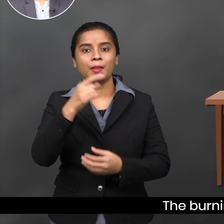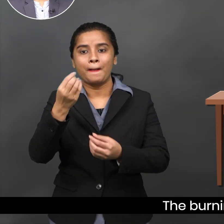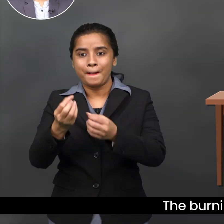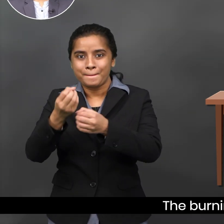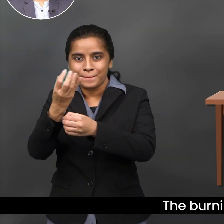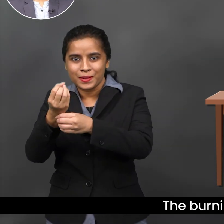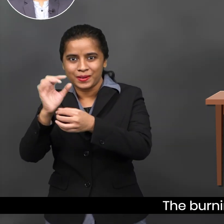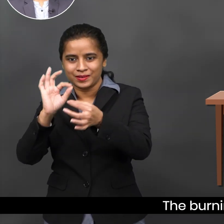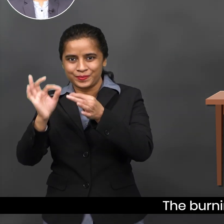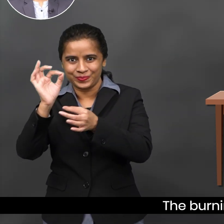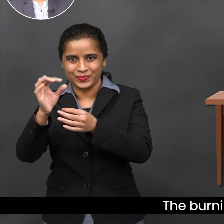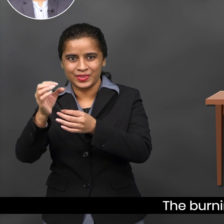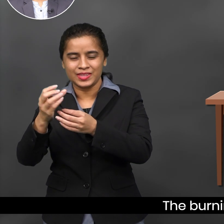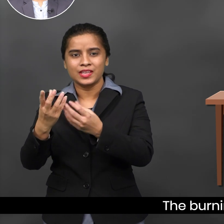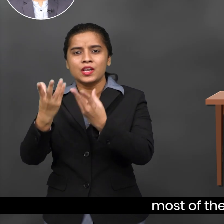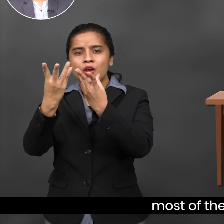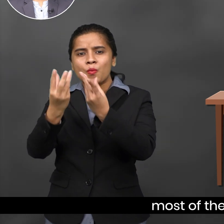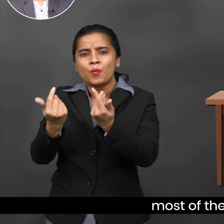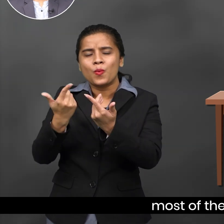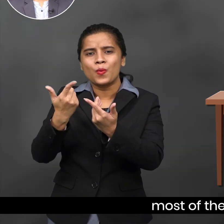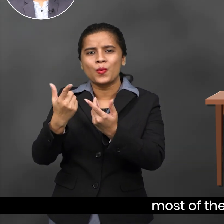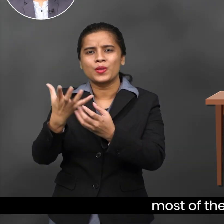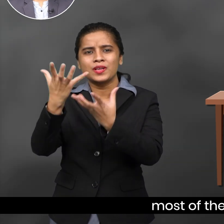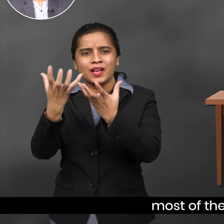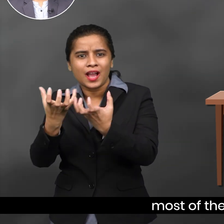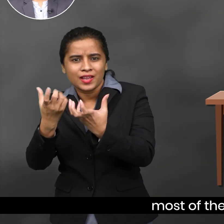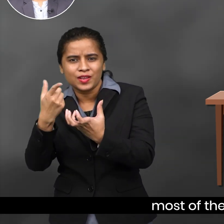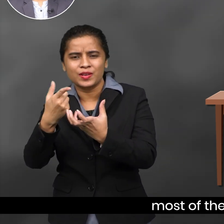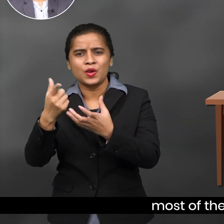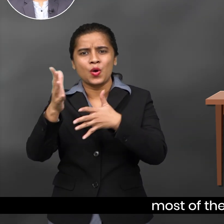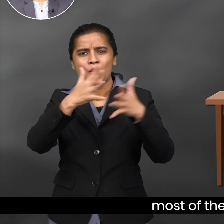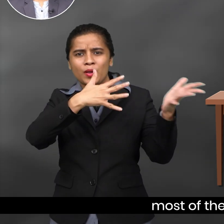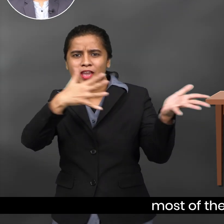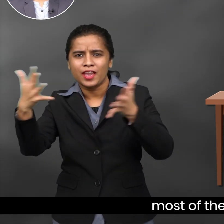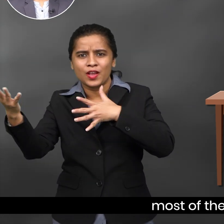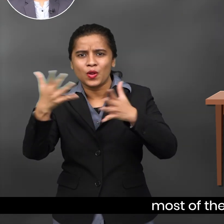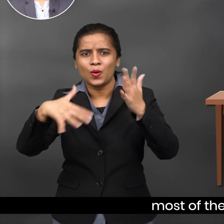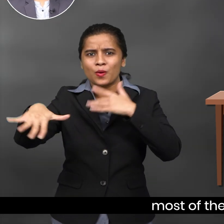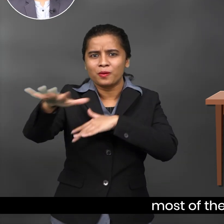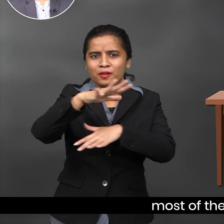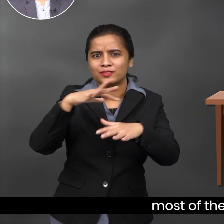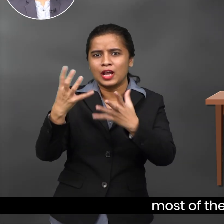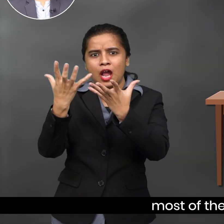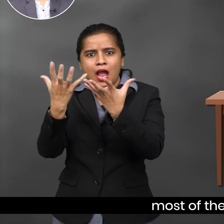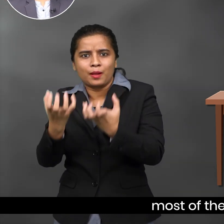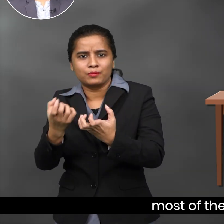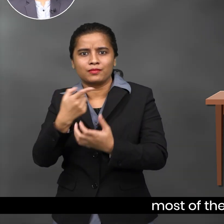The burning candle consumes most of the available component.